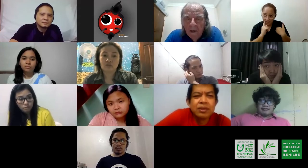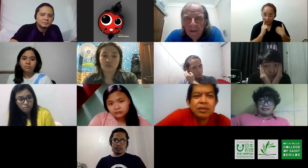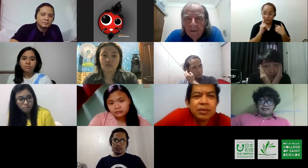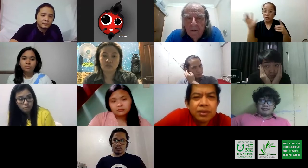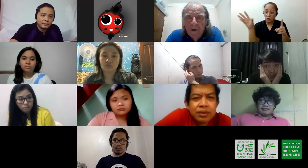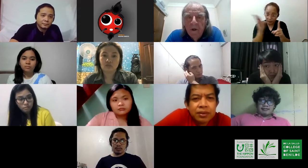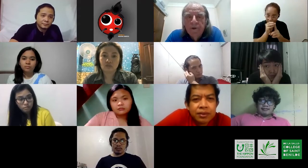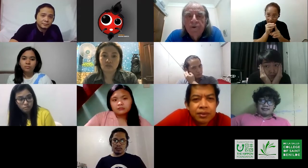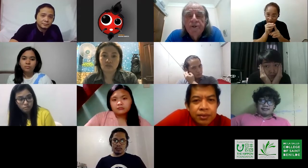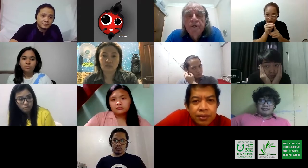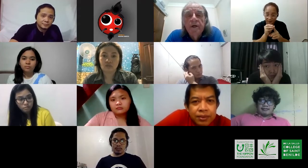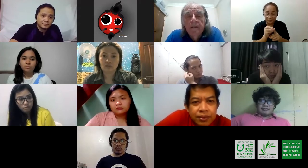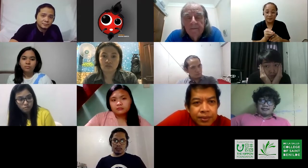so the culture is shared.